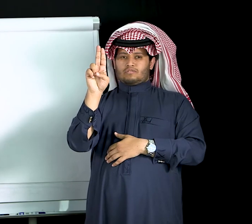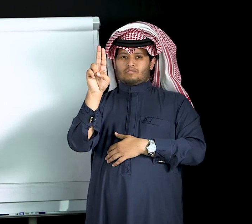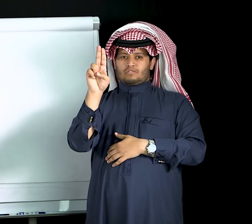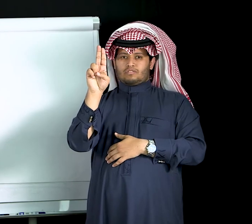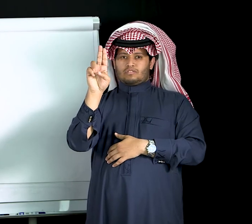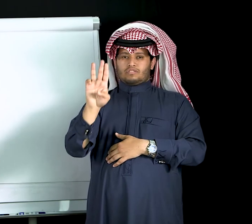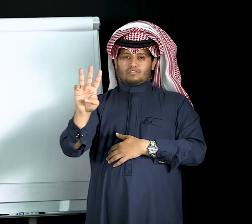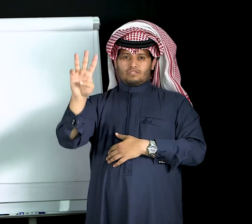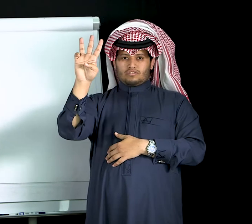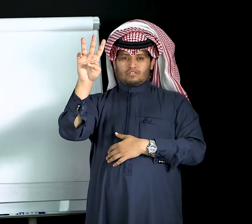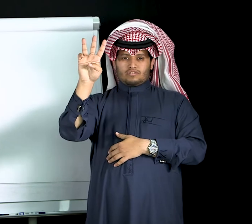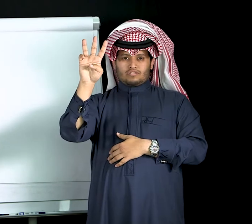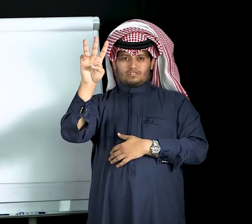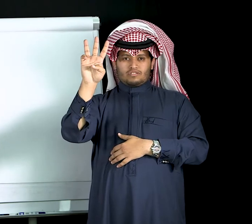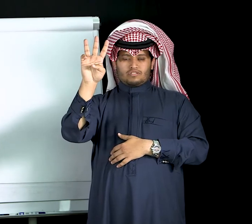W,